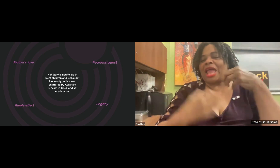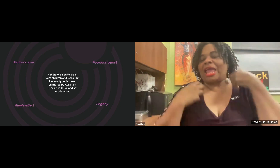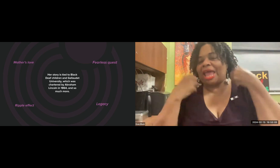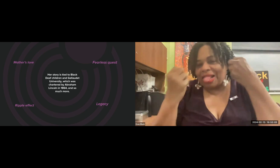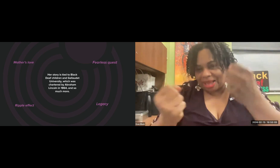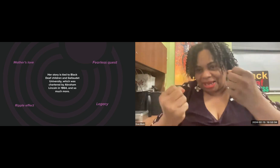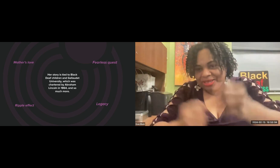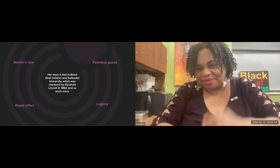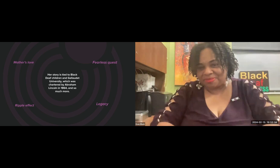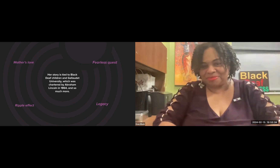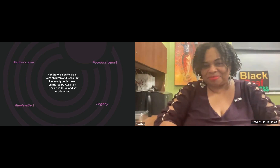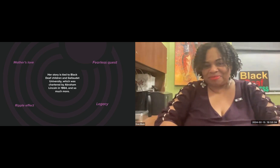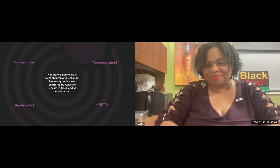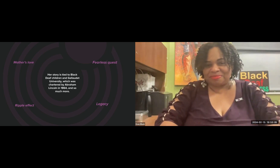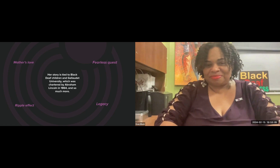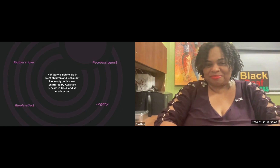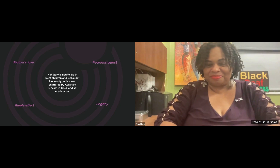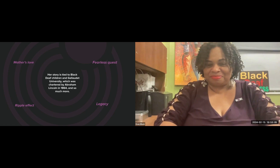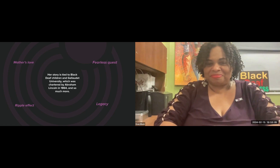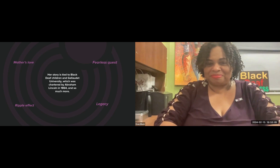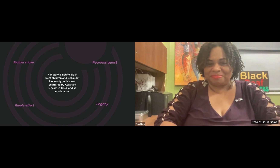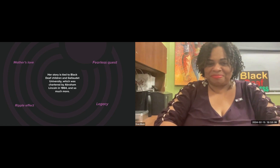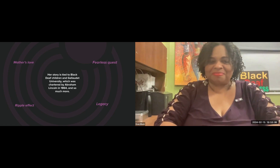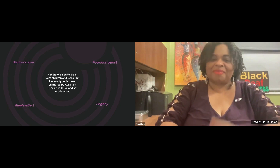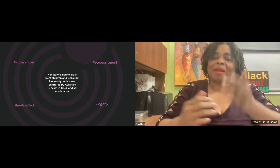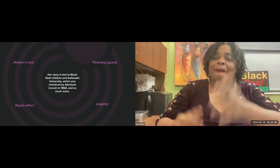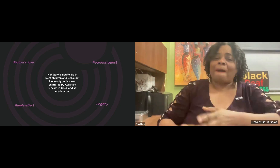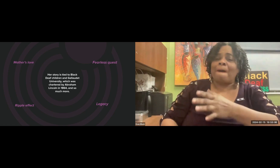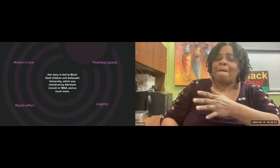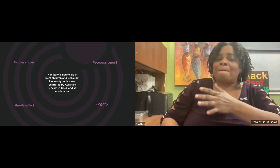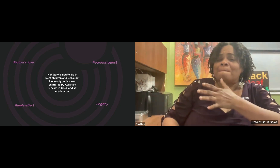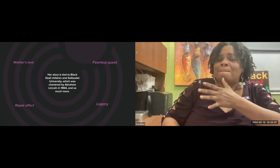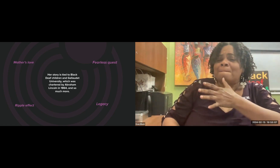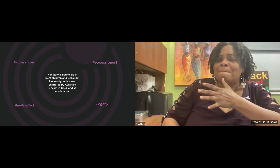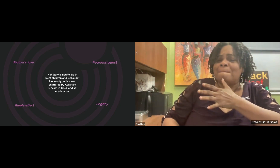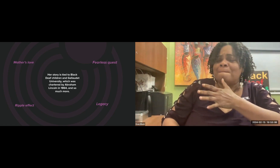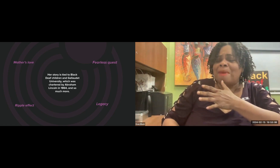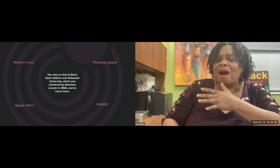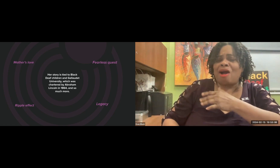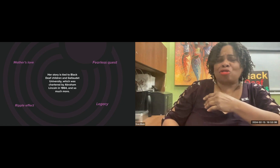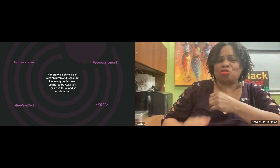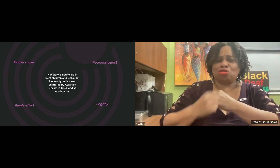to unearth the trauma so that we can focus on and transition to healing.